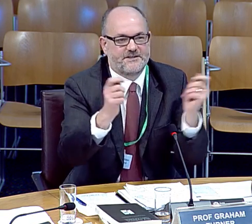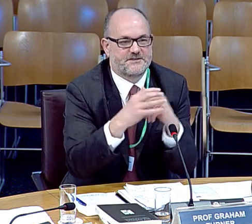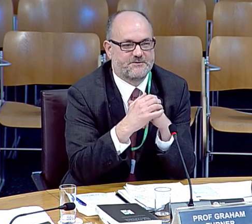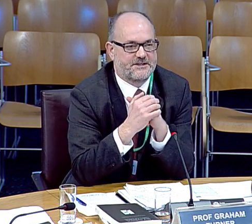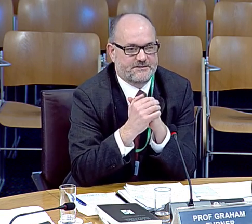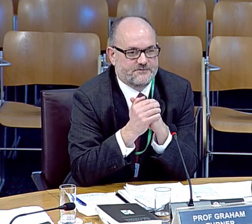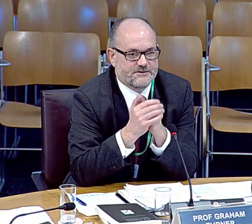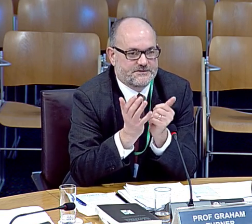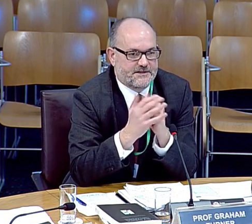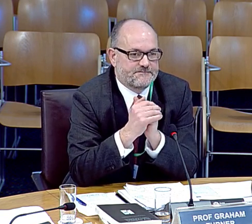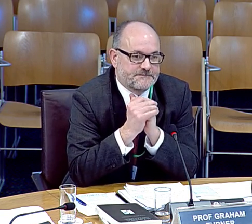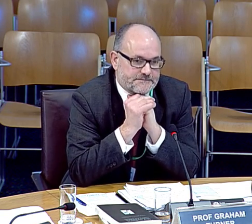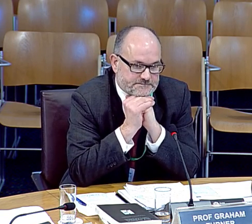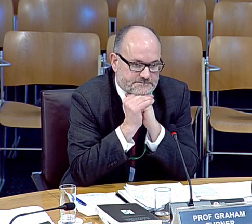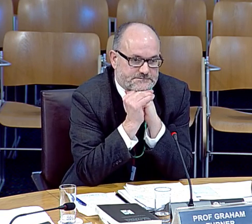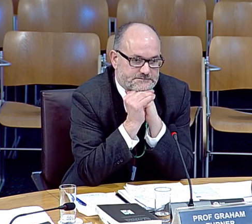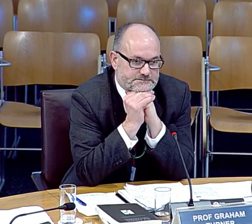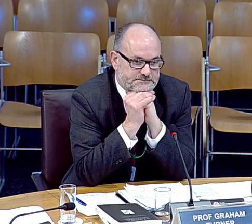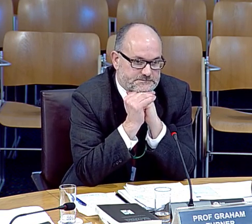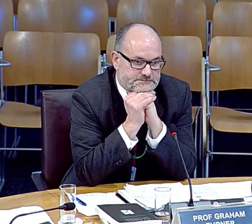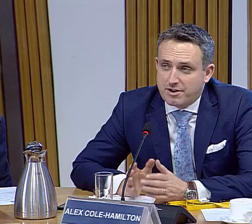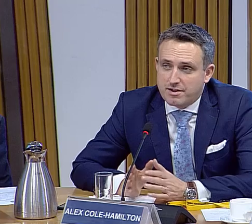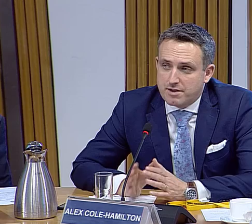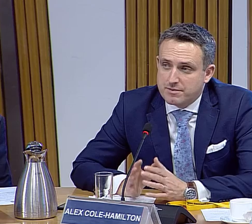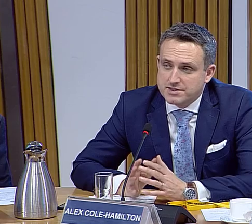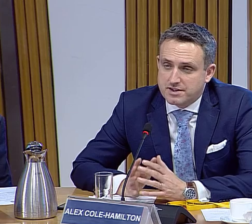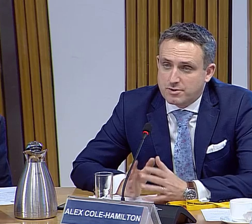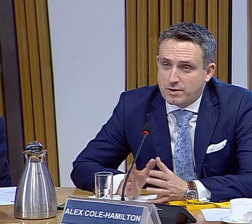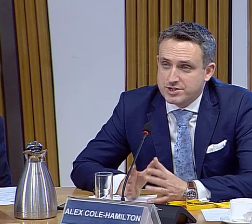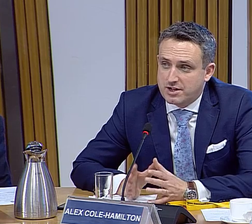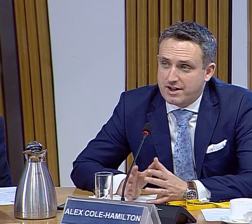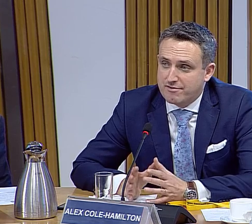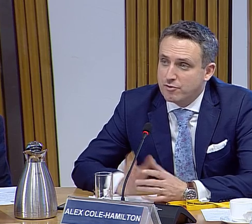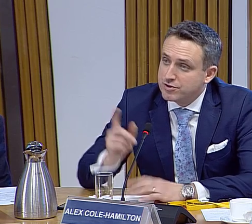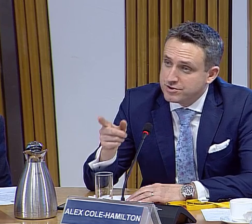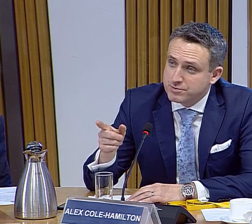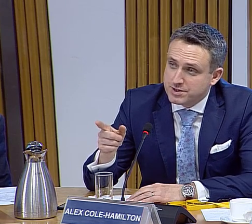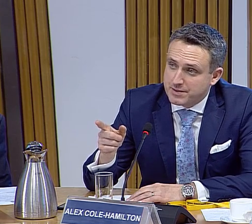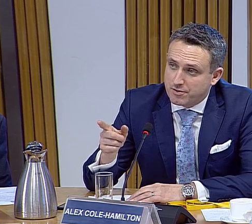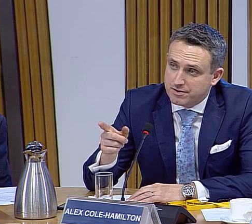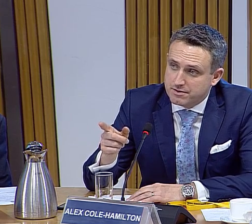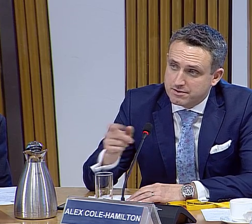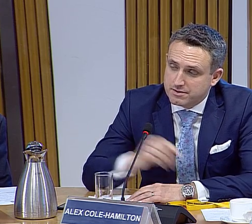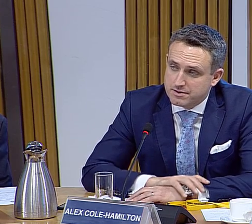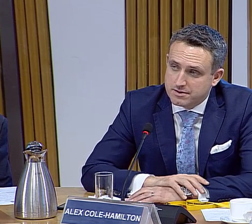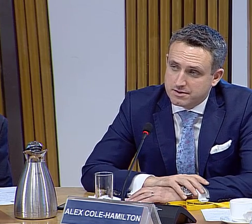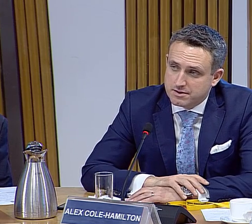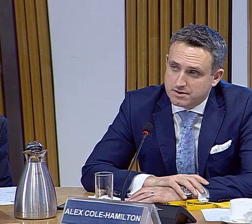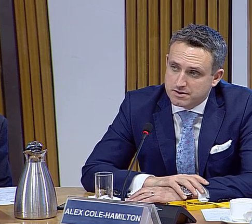the curriculum for us. Yeah. Thank you. And the second question I have, did you want to come in, Lauren? I just wanted